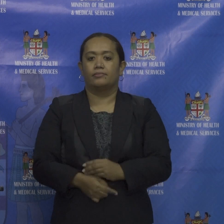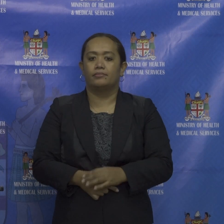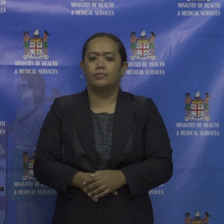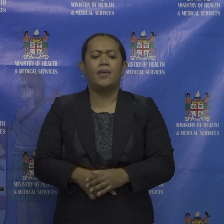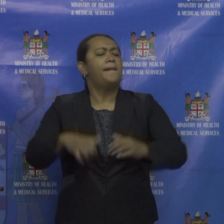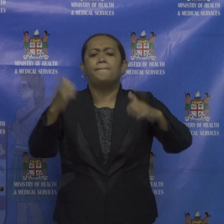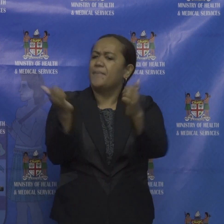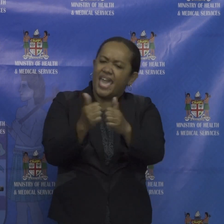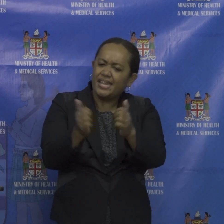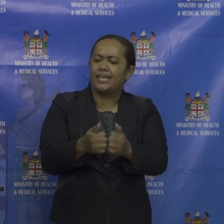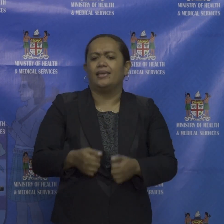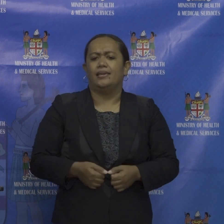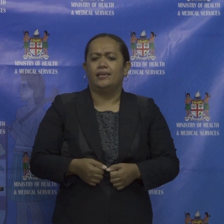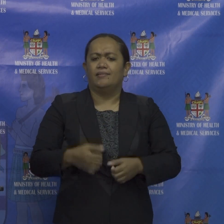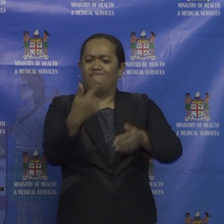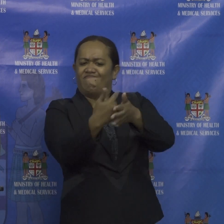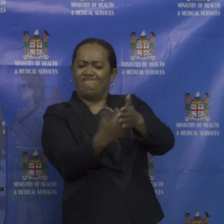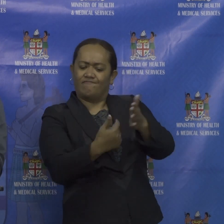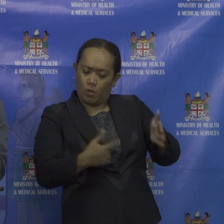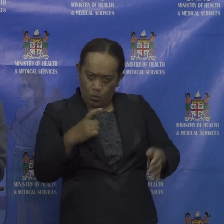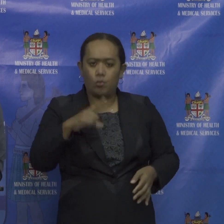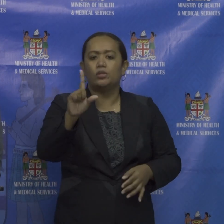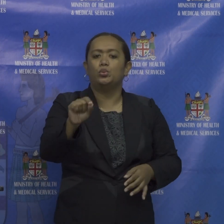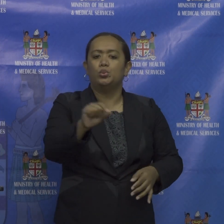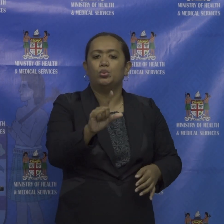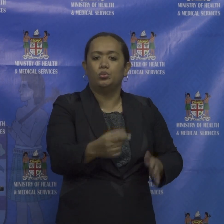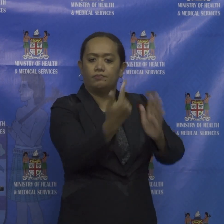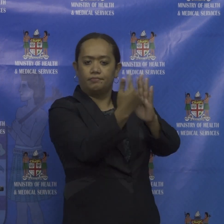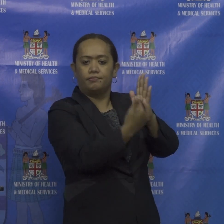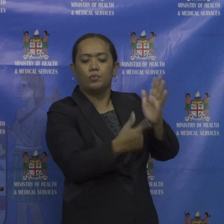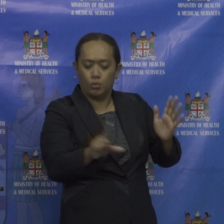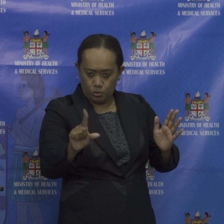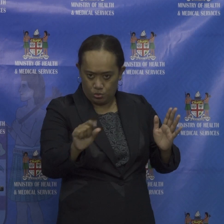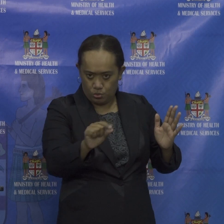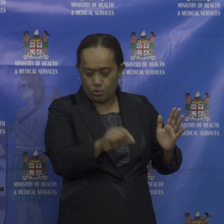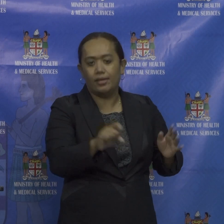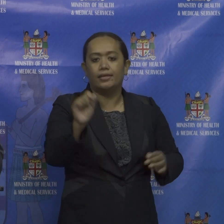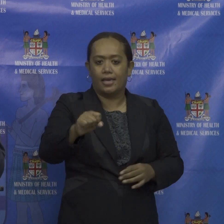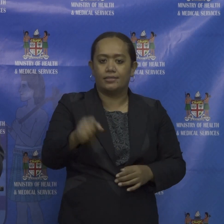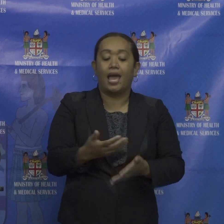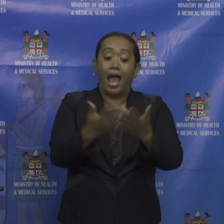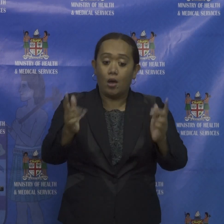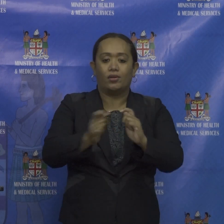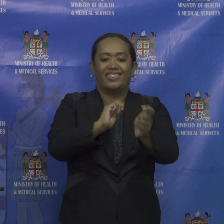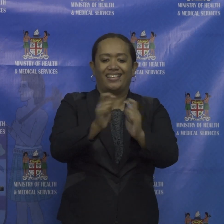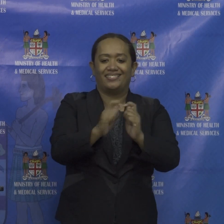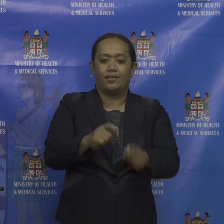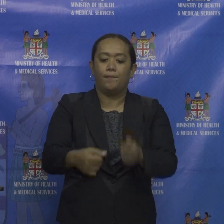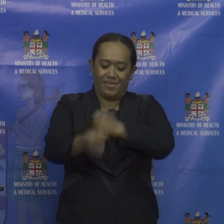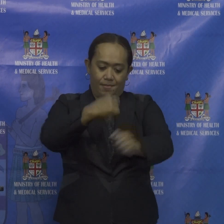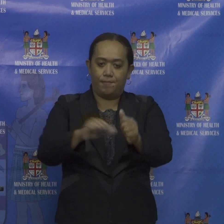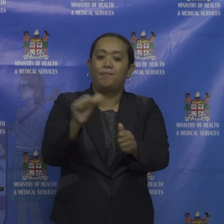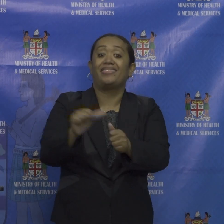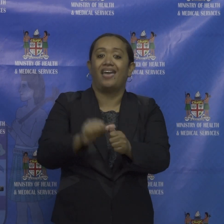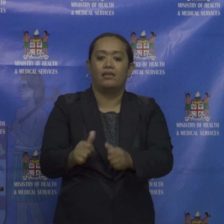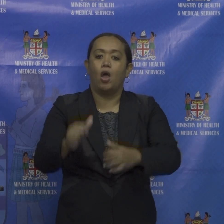actually going to take place. Once we get a bit more testing capability, we may have to escalate our testing regimen to actually deal with